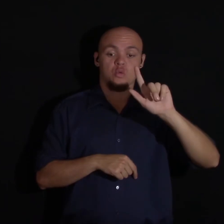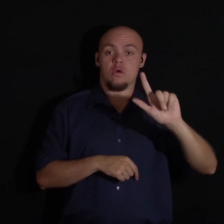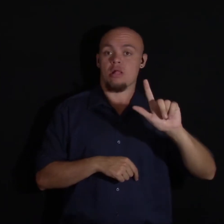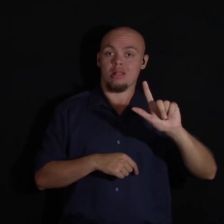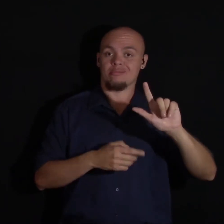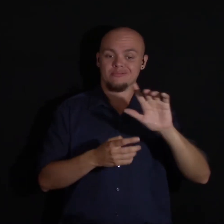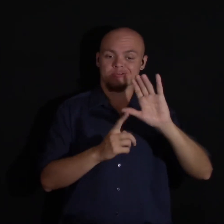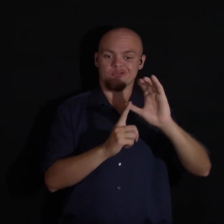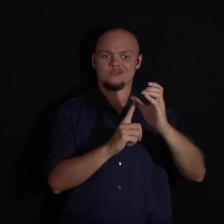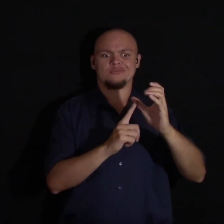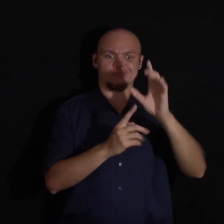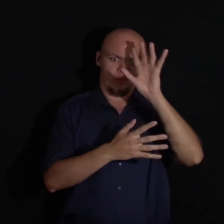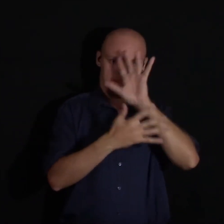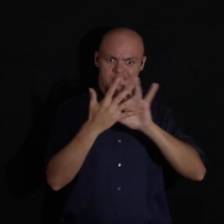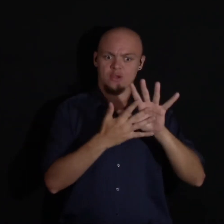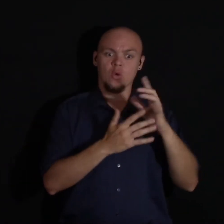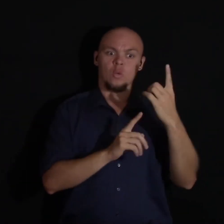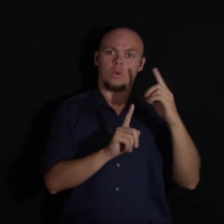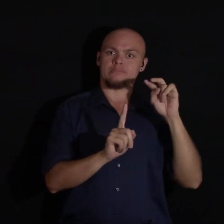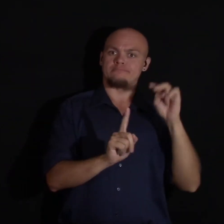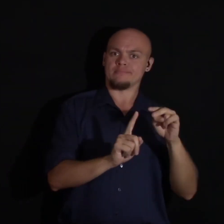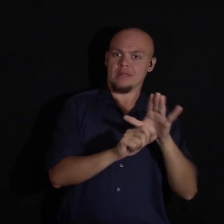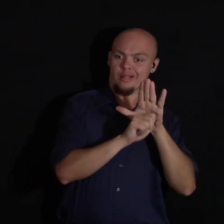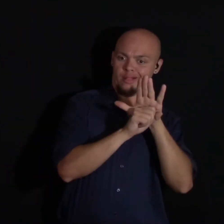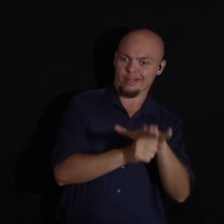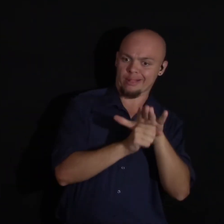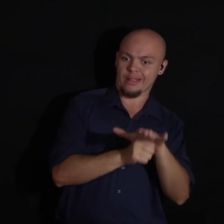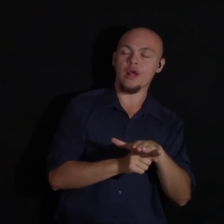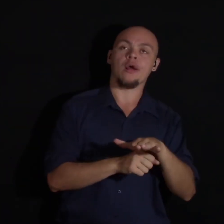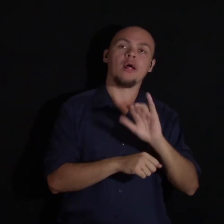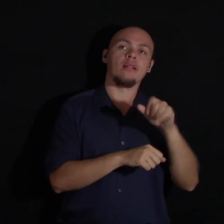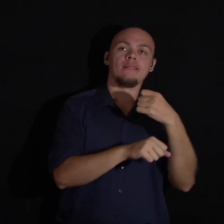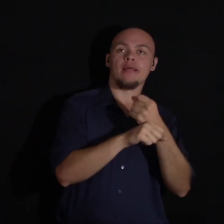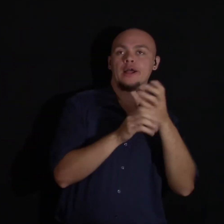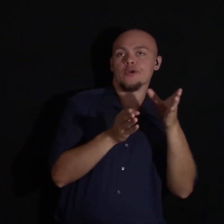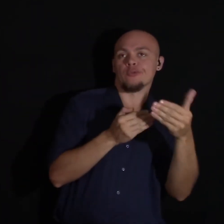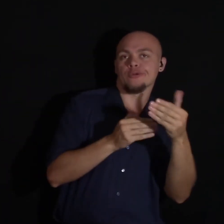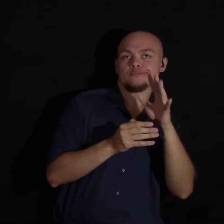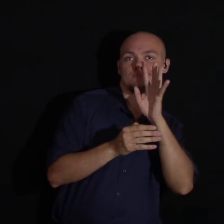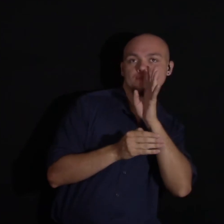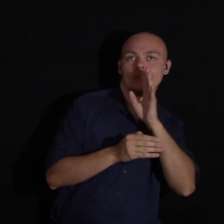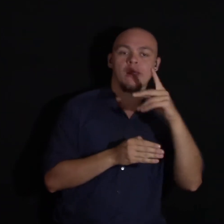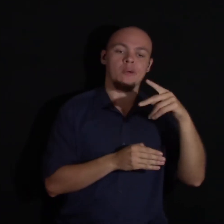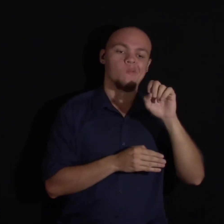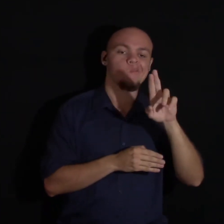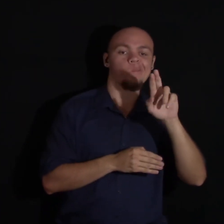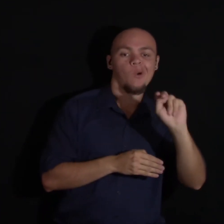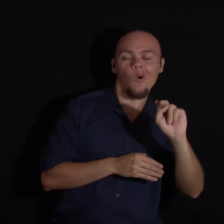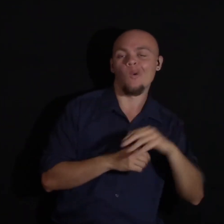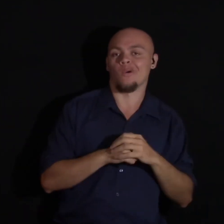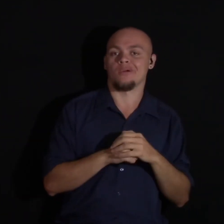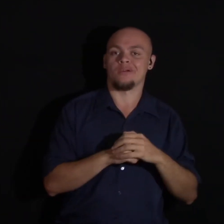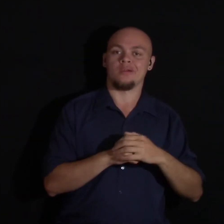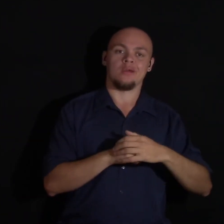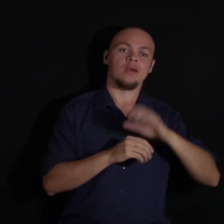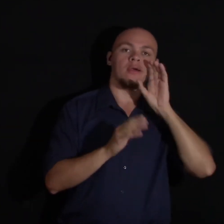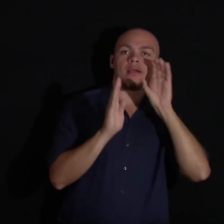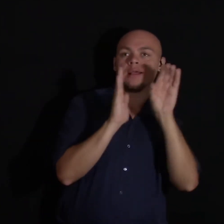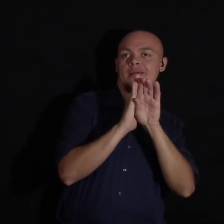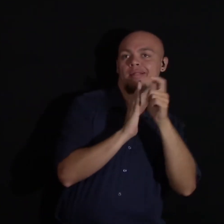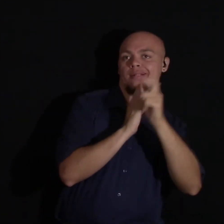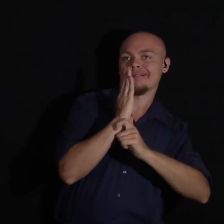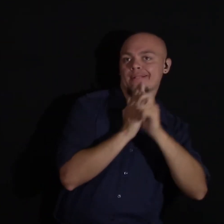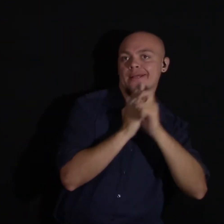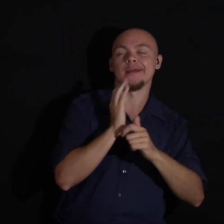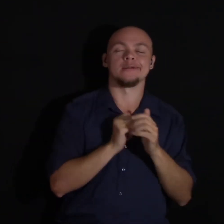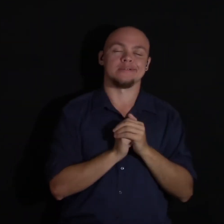one side is pressure. Locker room talk, pornography, magazine covers, Hollywood imaging, giving